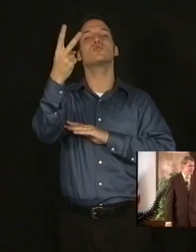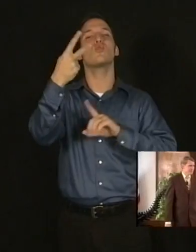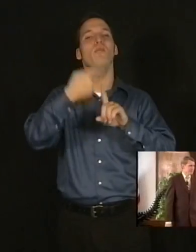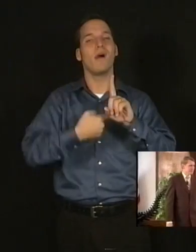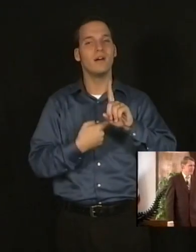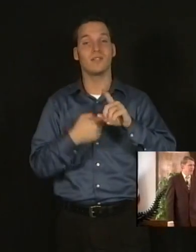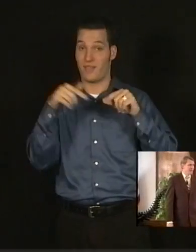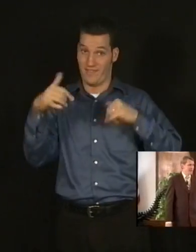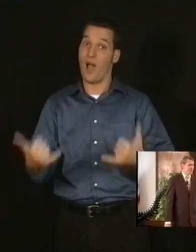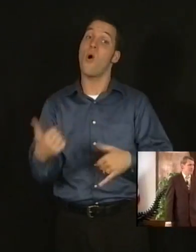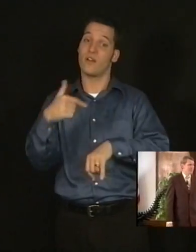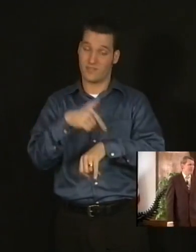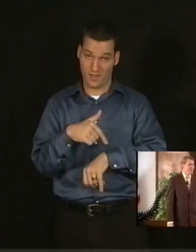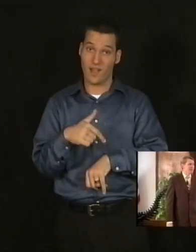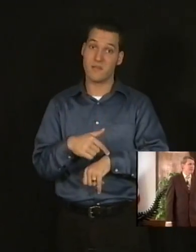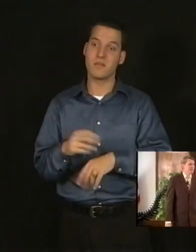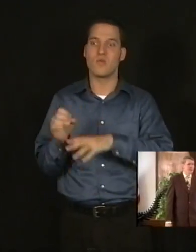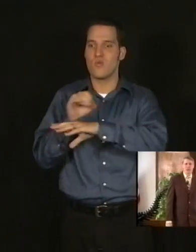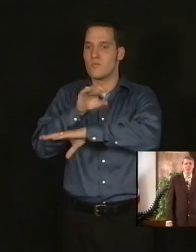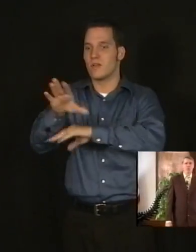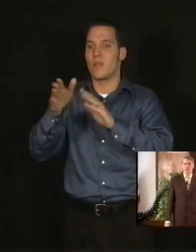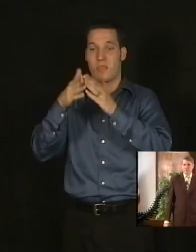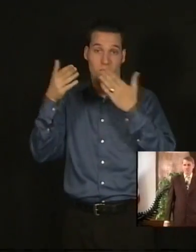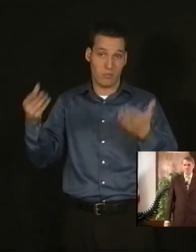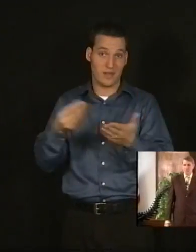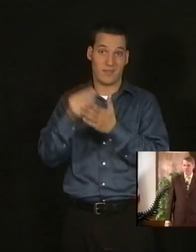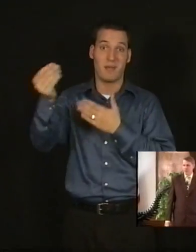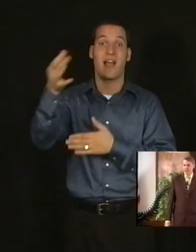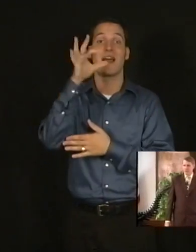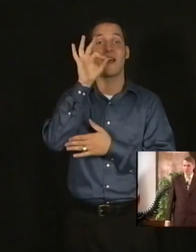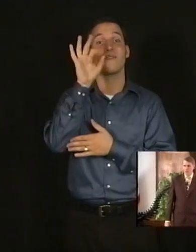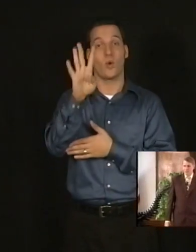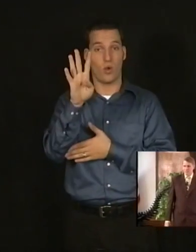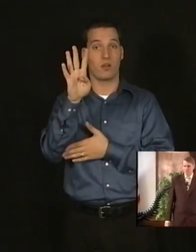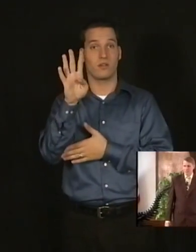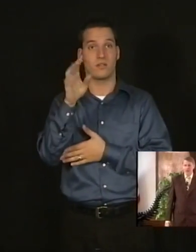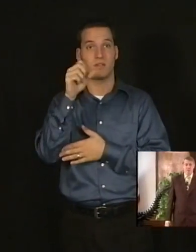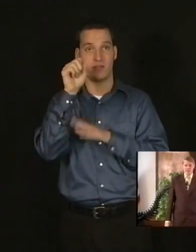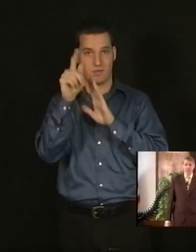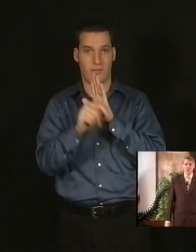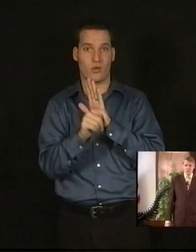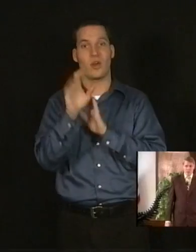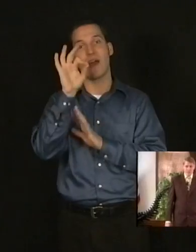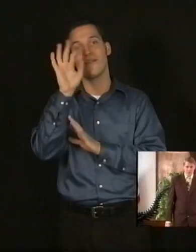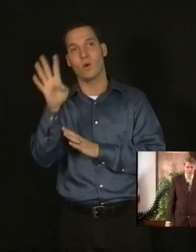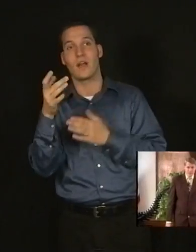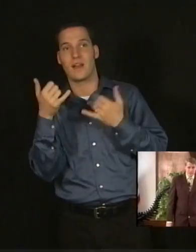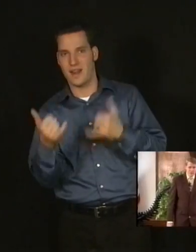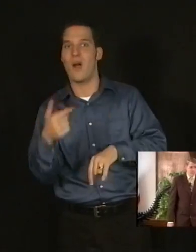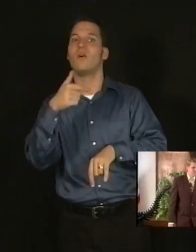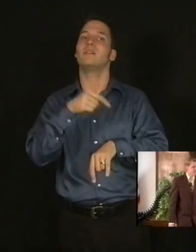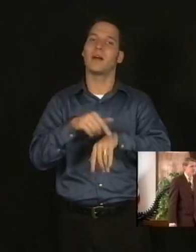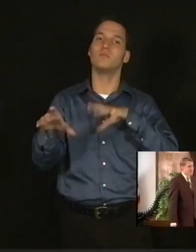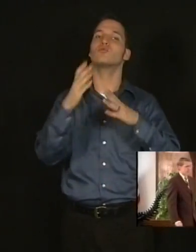time. It'll affect the books that they buy in '94, September '94. Now is the time to do something.